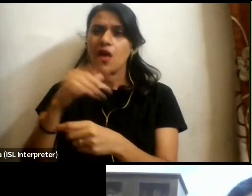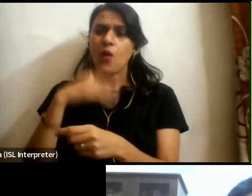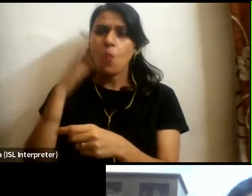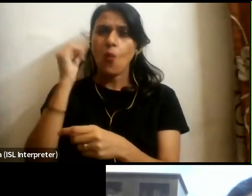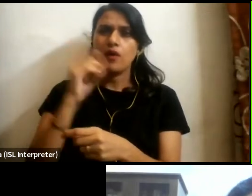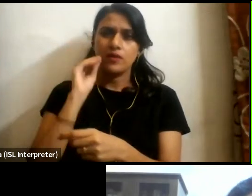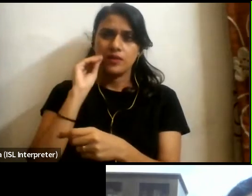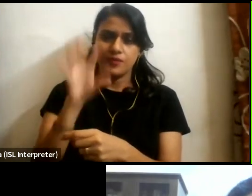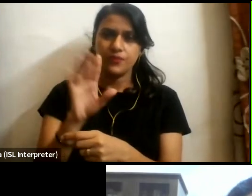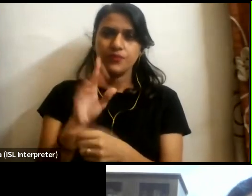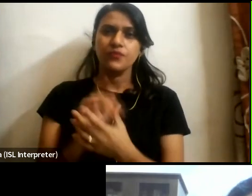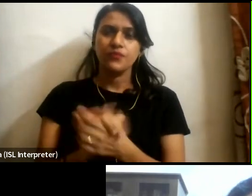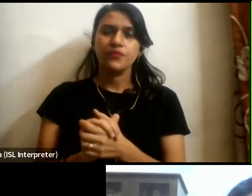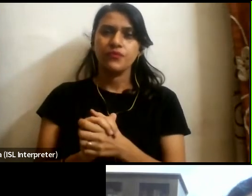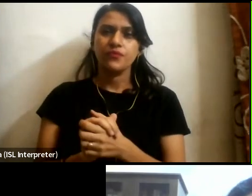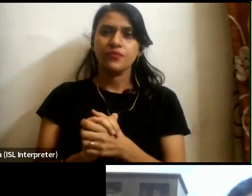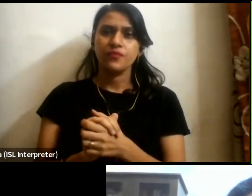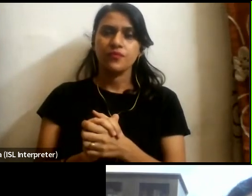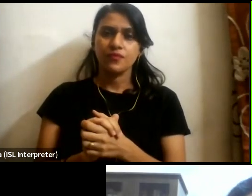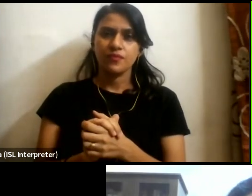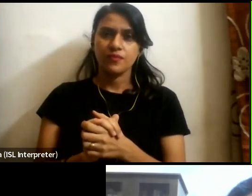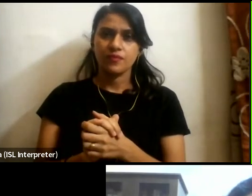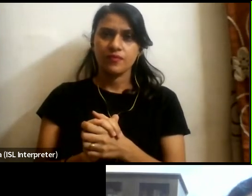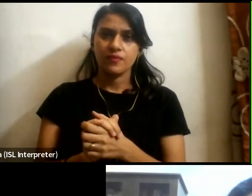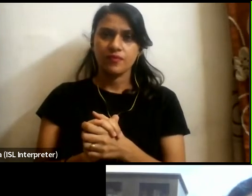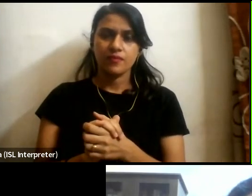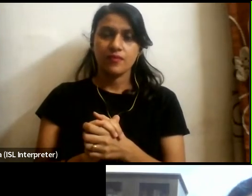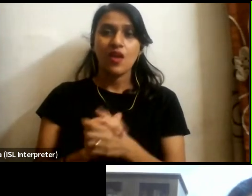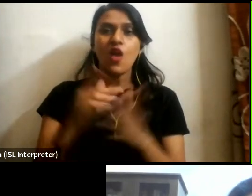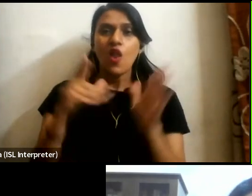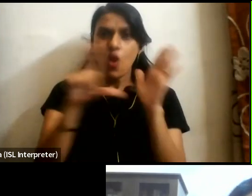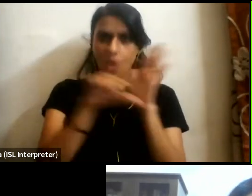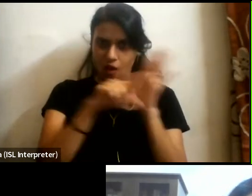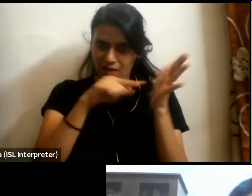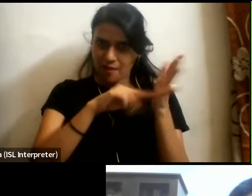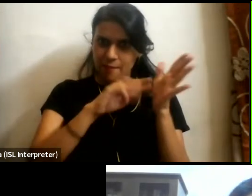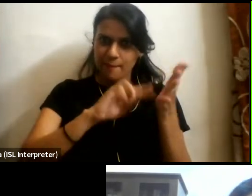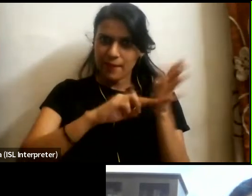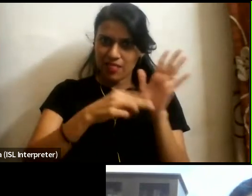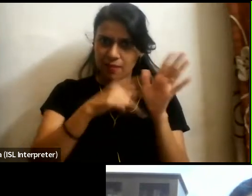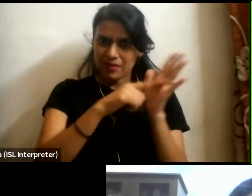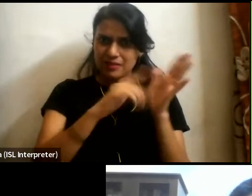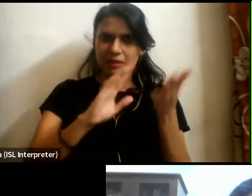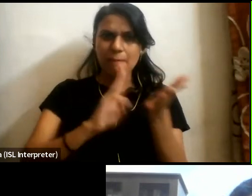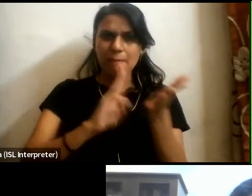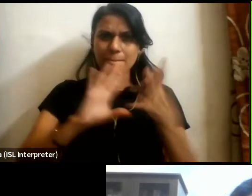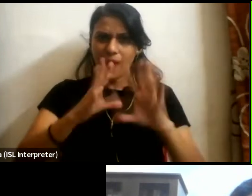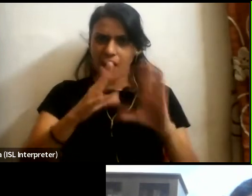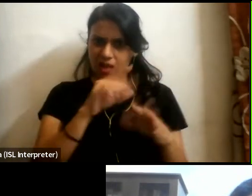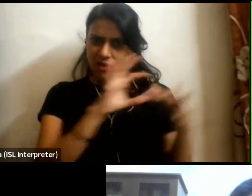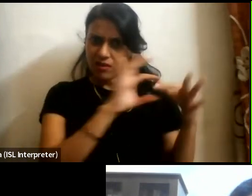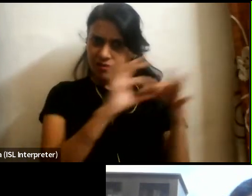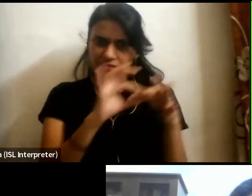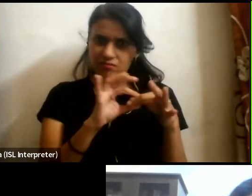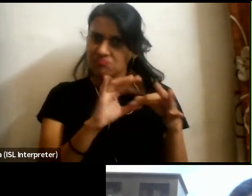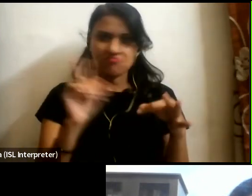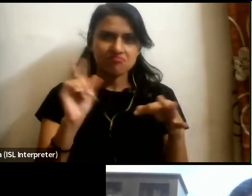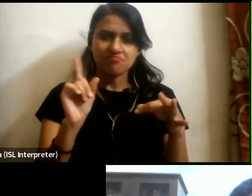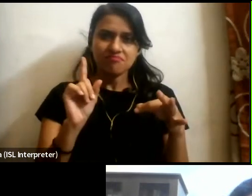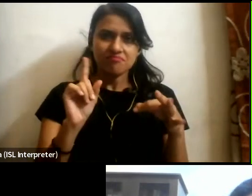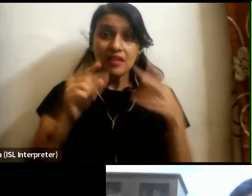we know that law is not mechanical. We know that law is not objective. It's a question of